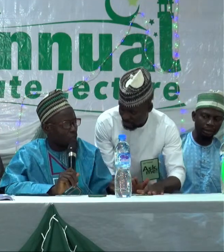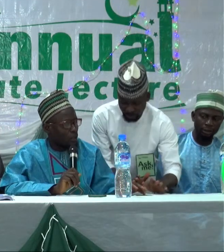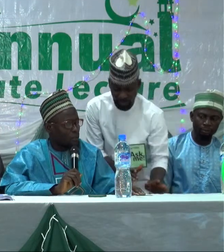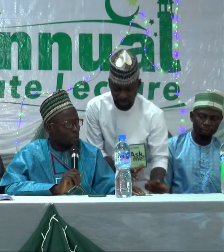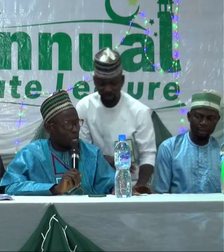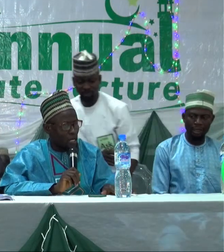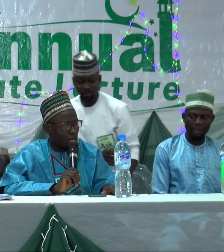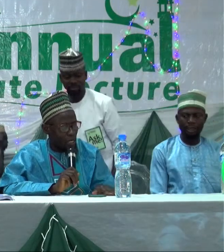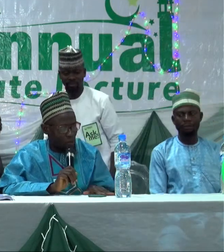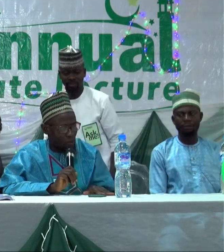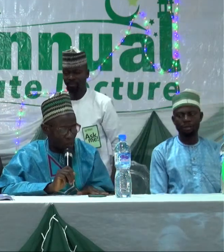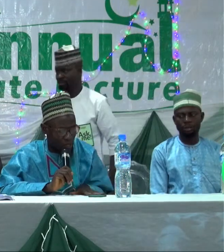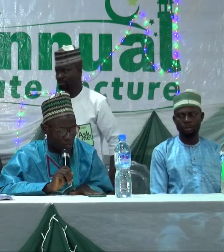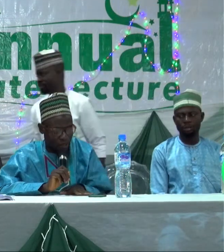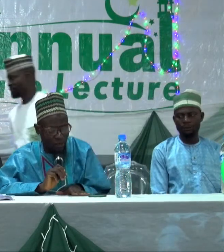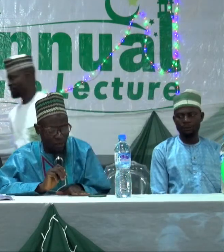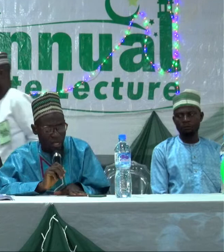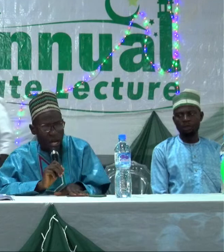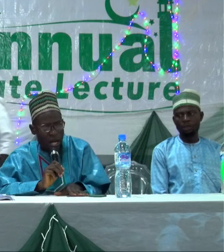aláhàúlà